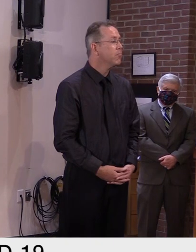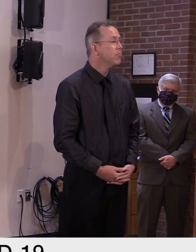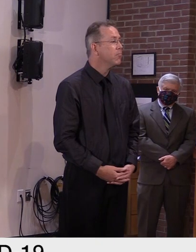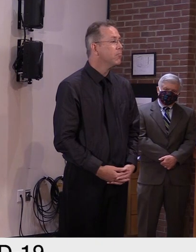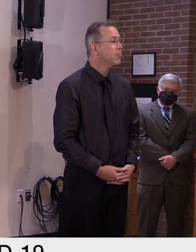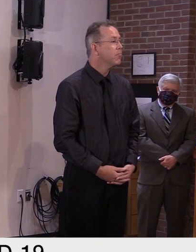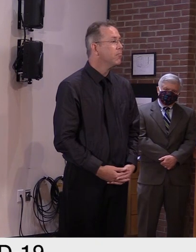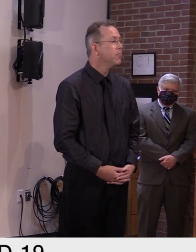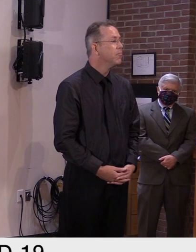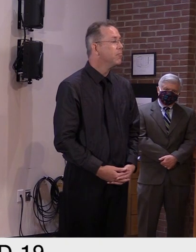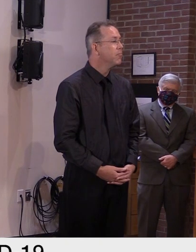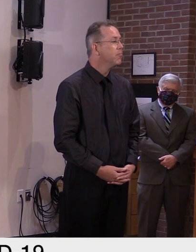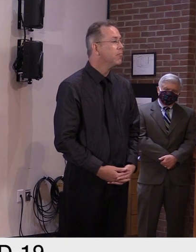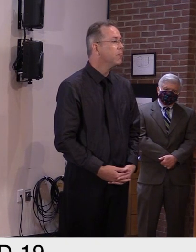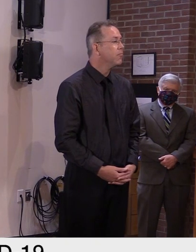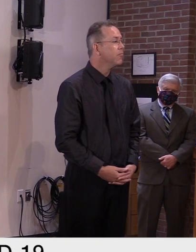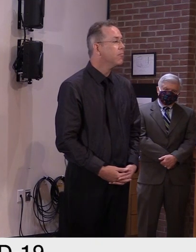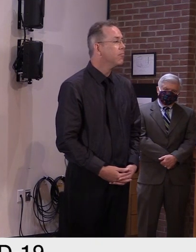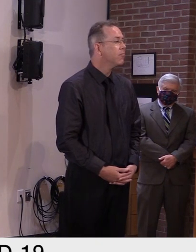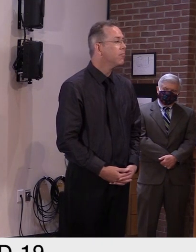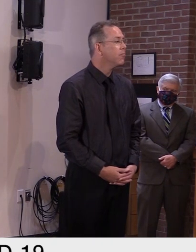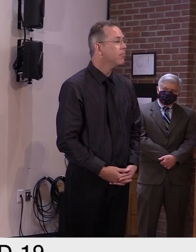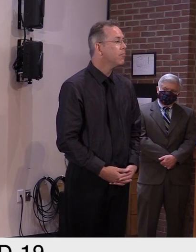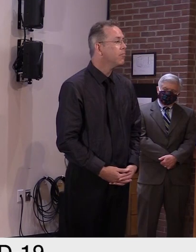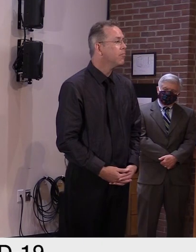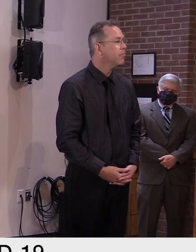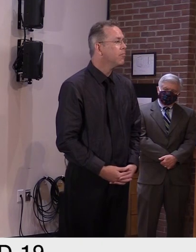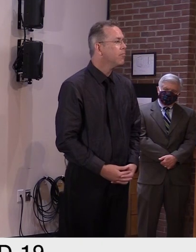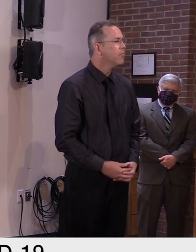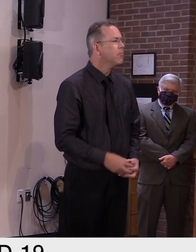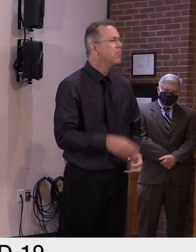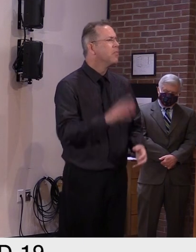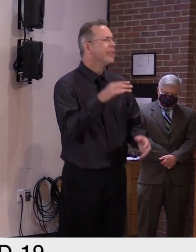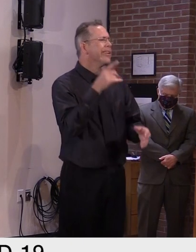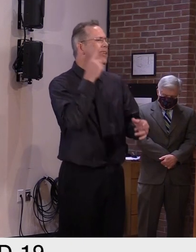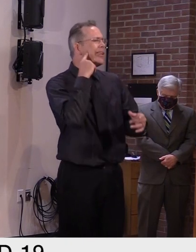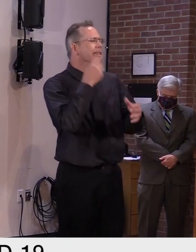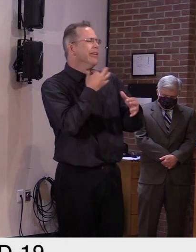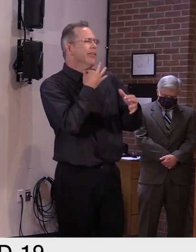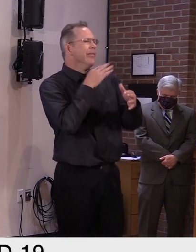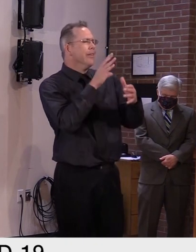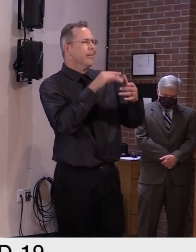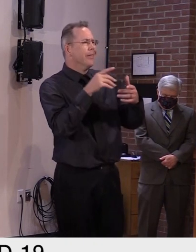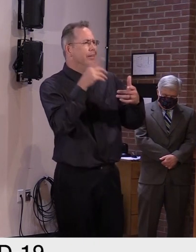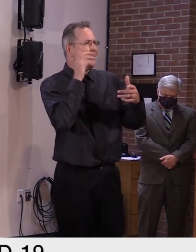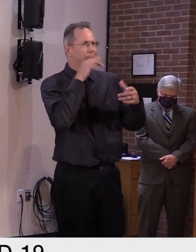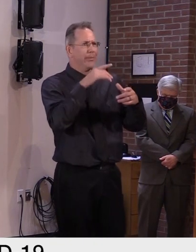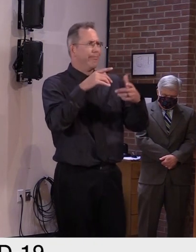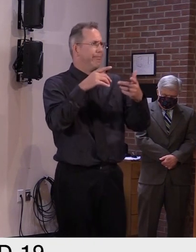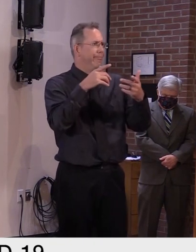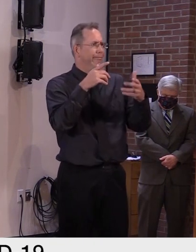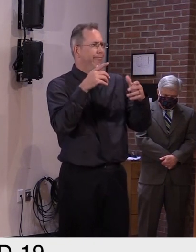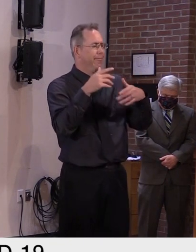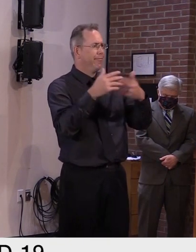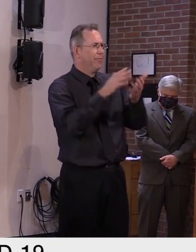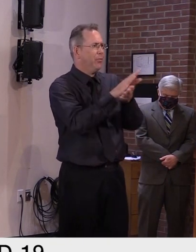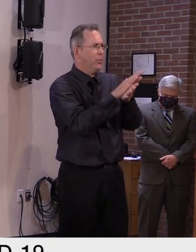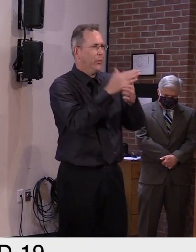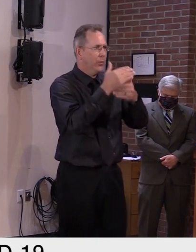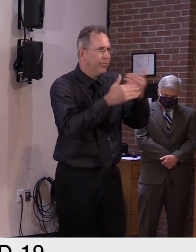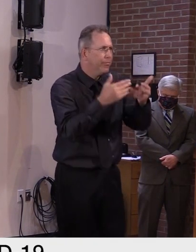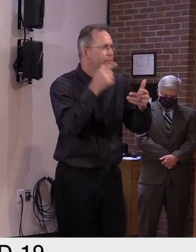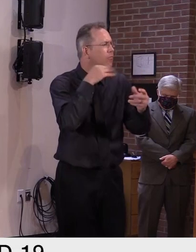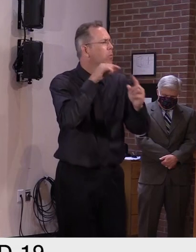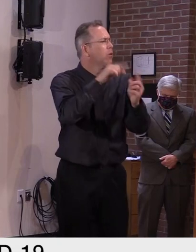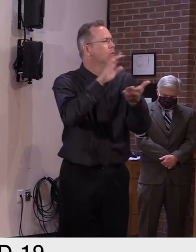that you can shine a little light on at least what the discussions are, knowing that nothing's set in stone, but at least people